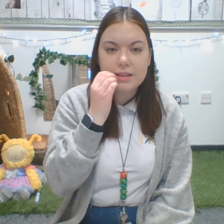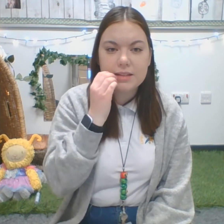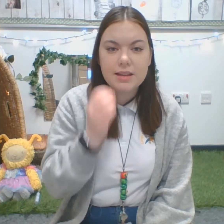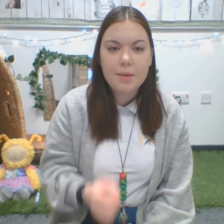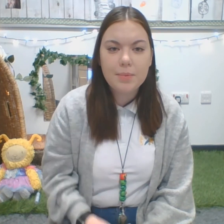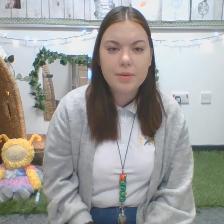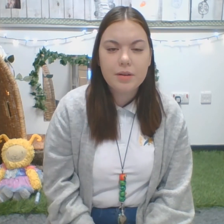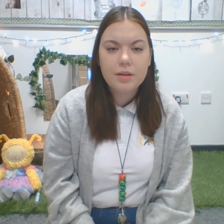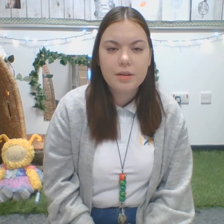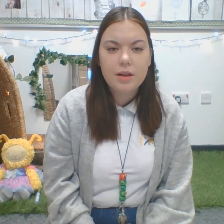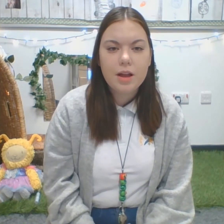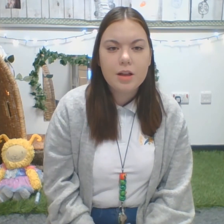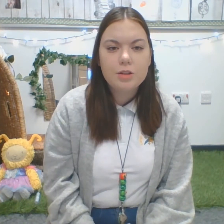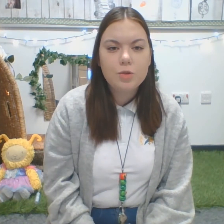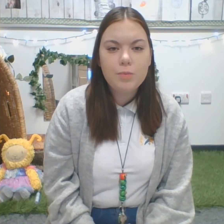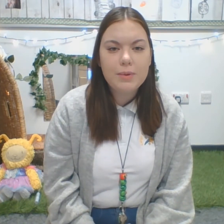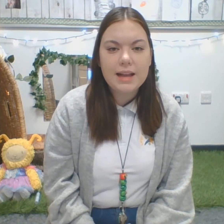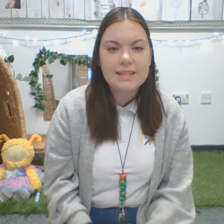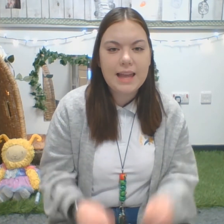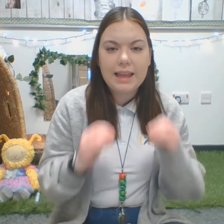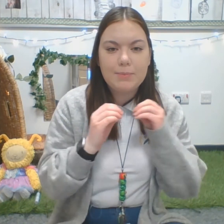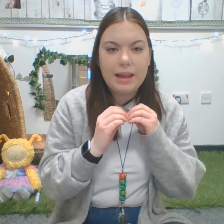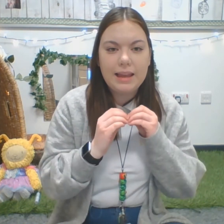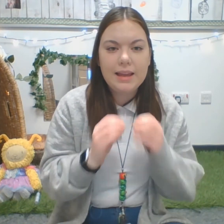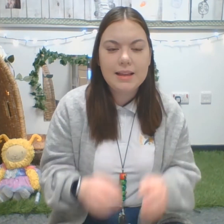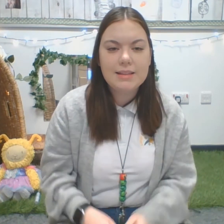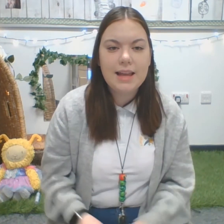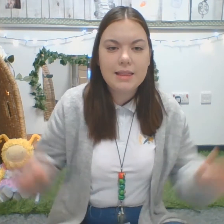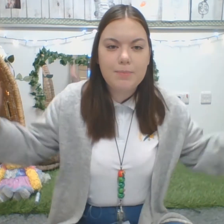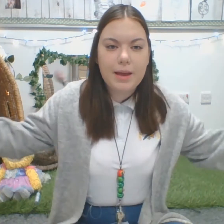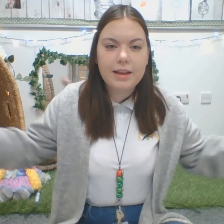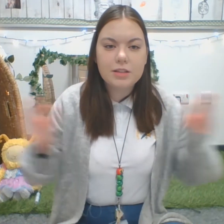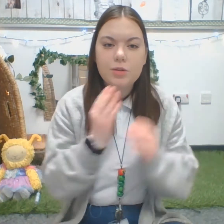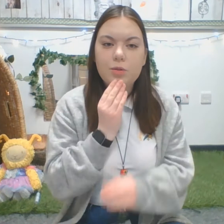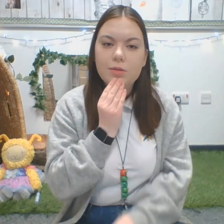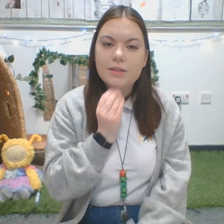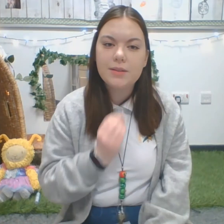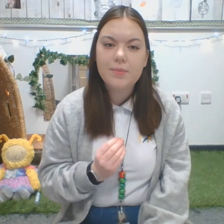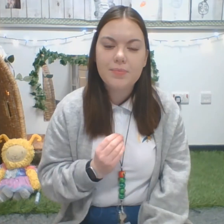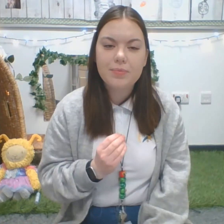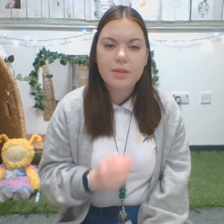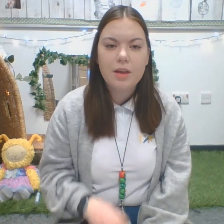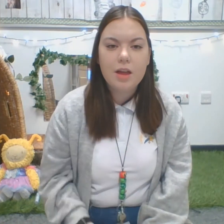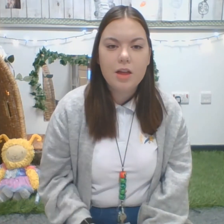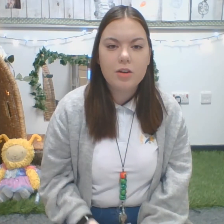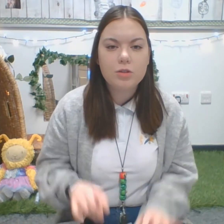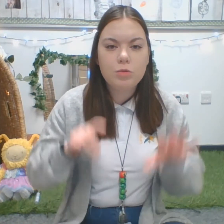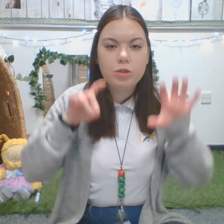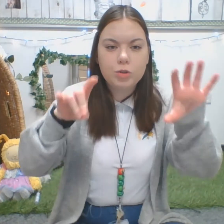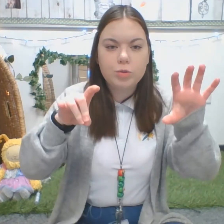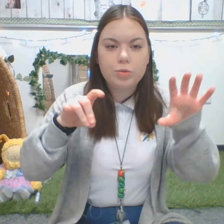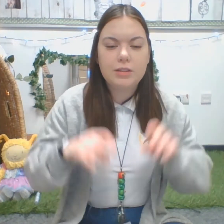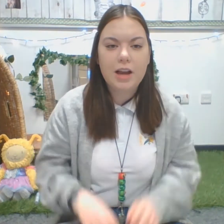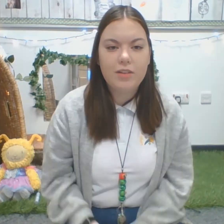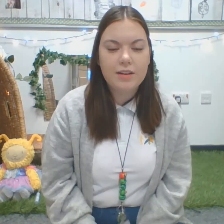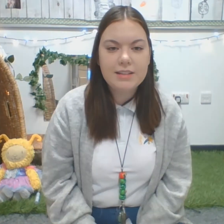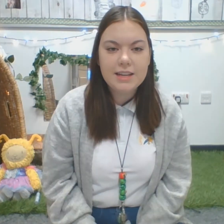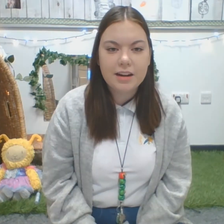up. Don't be a silly Billy, said the biggest goat. There's no trolls around here